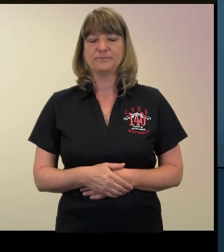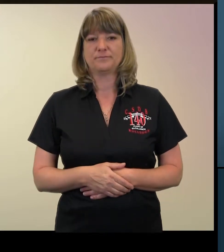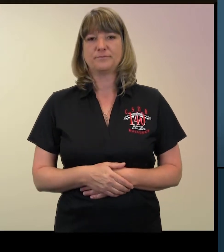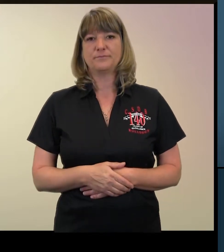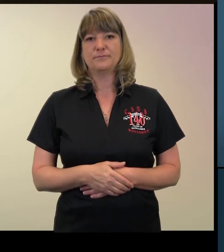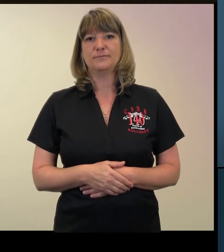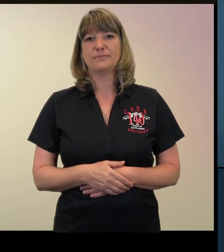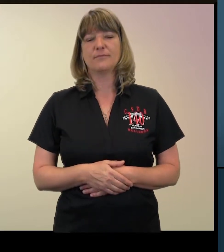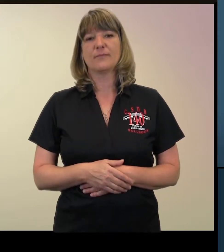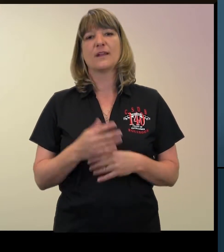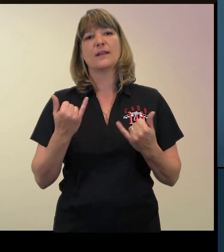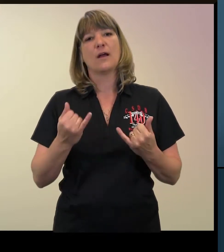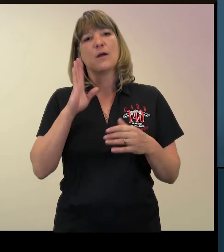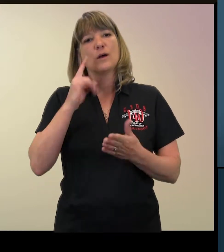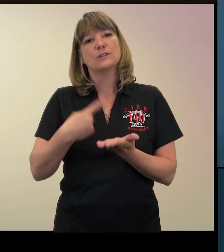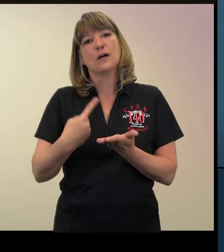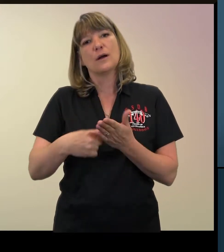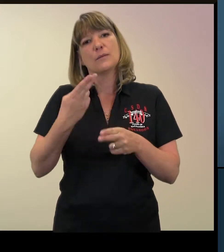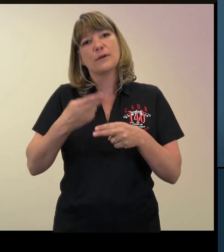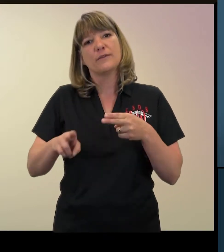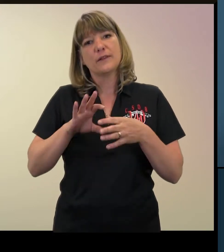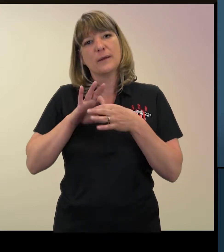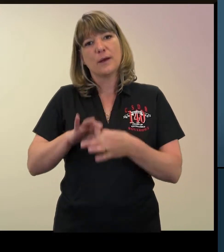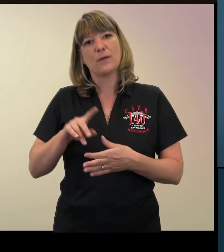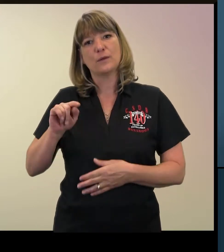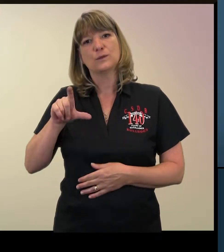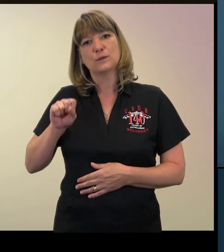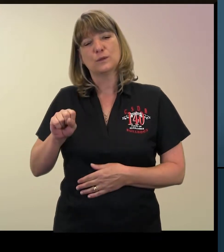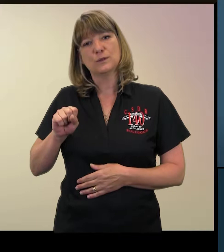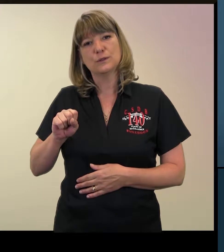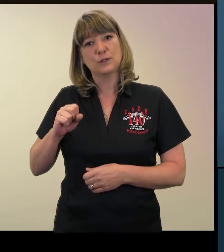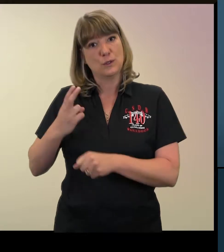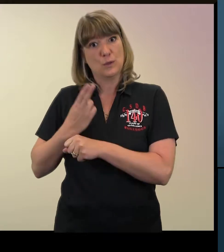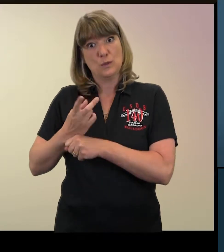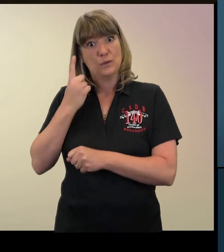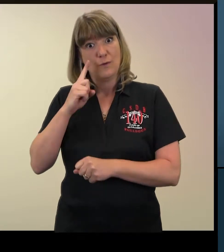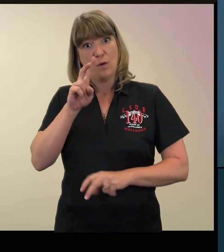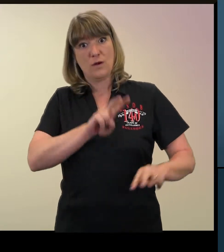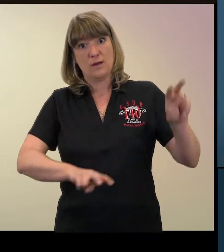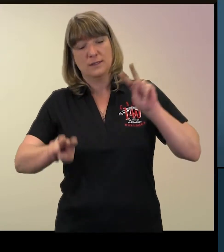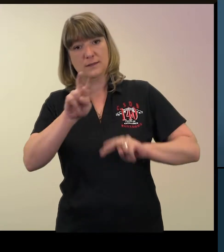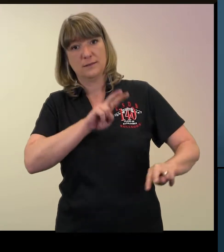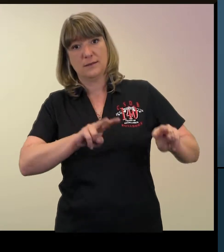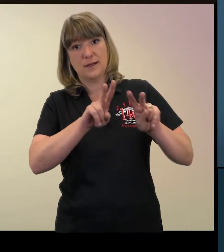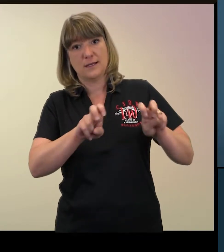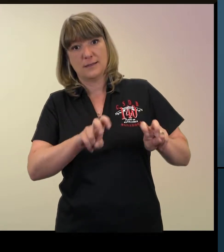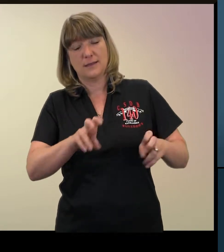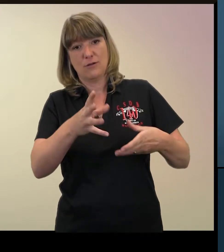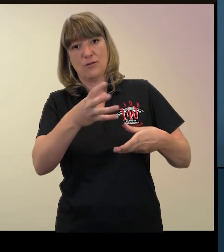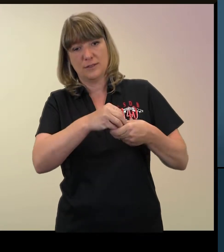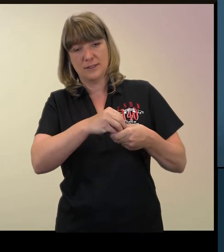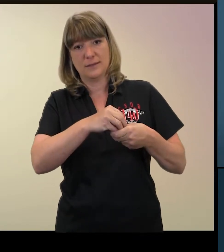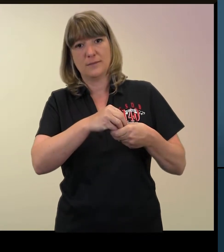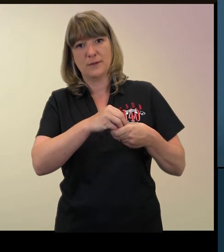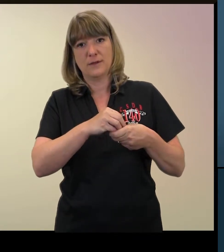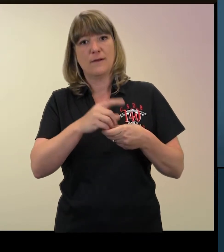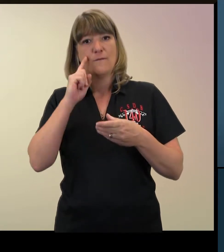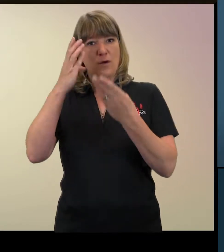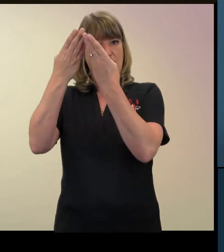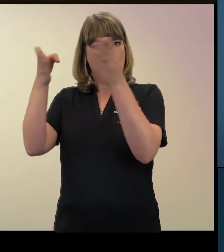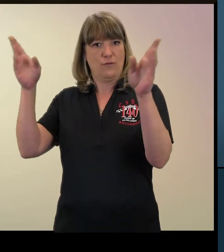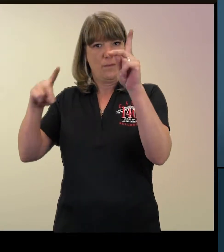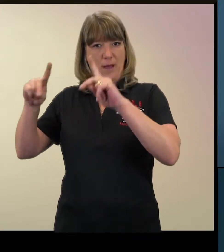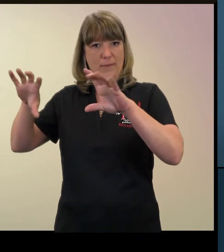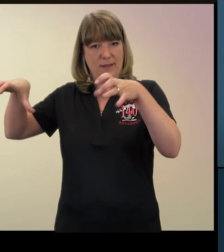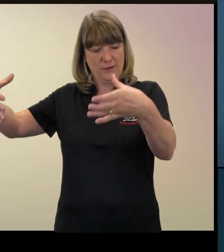I want to talk briefly about some of the tools that are used for assessing autism in the general population, that